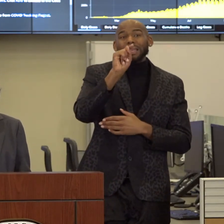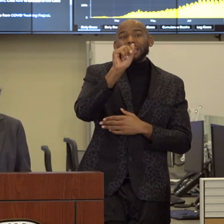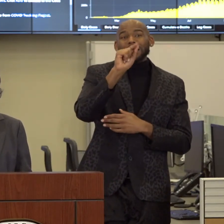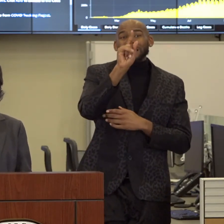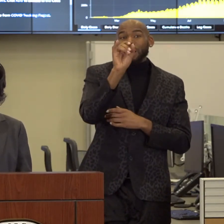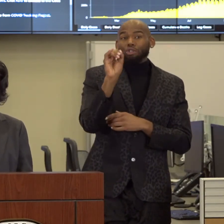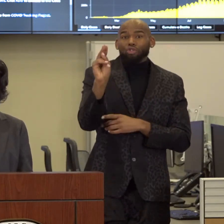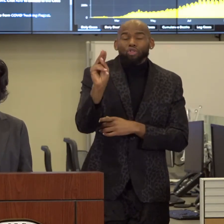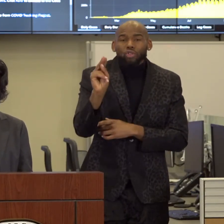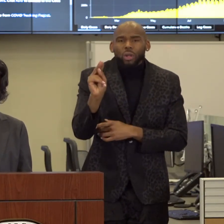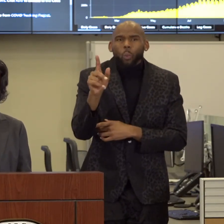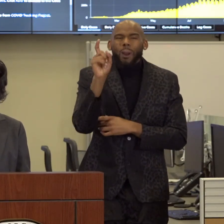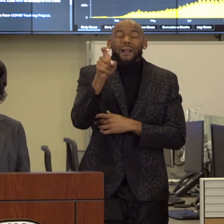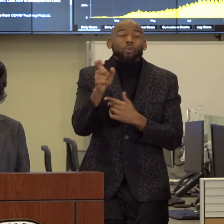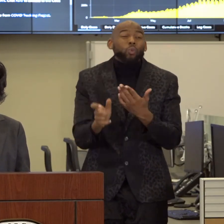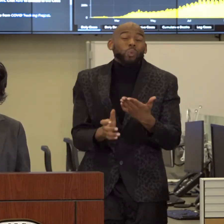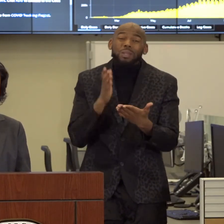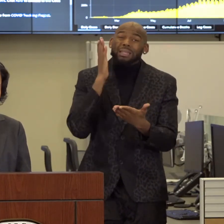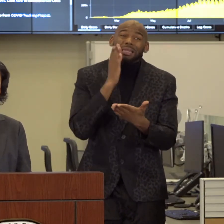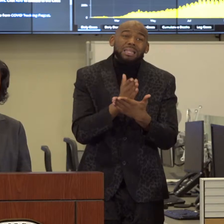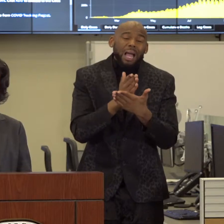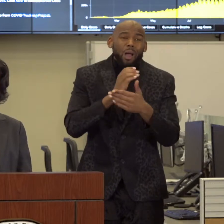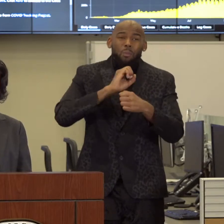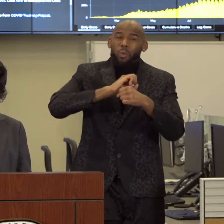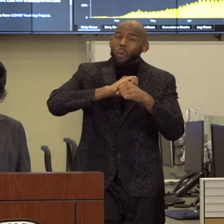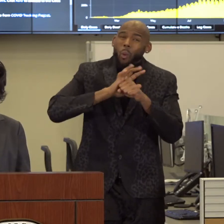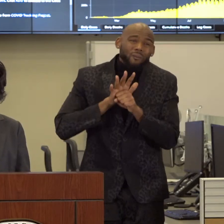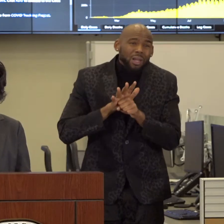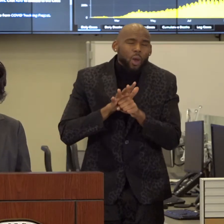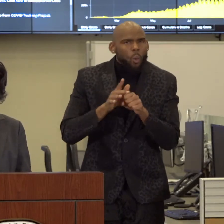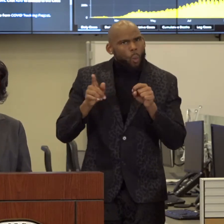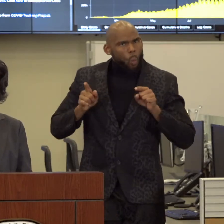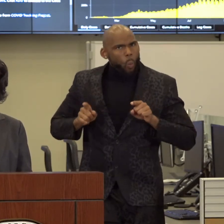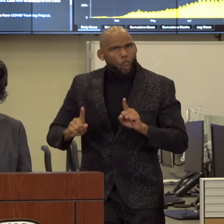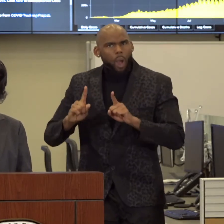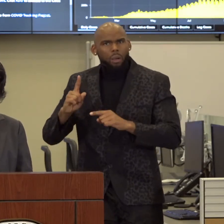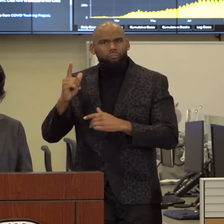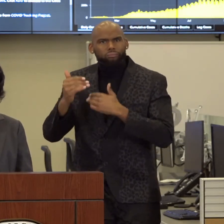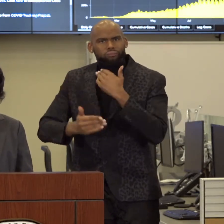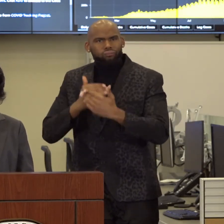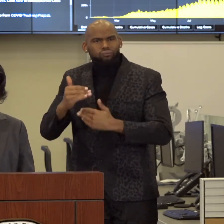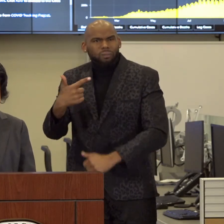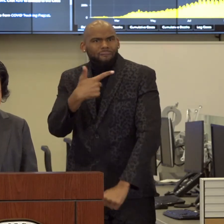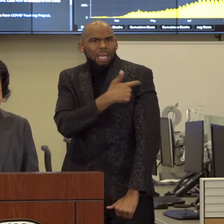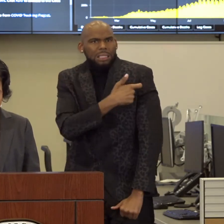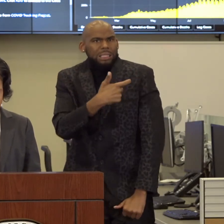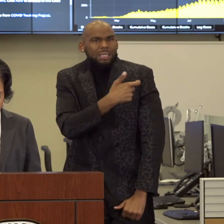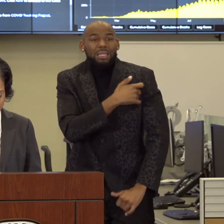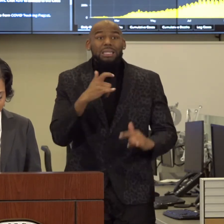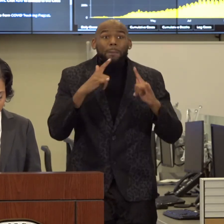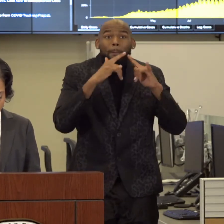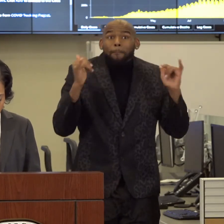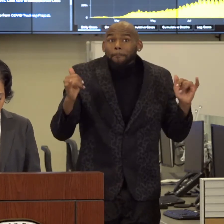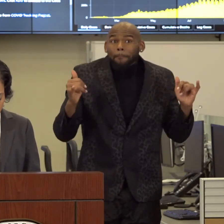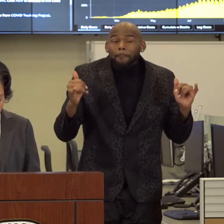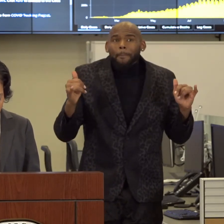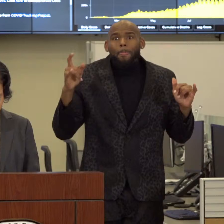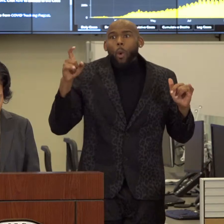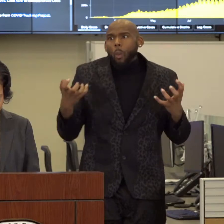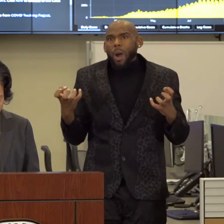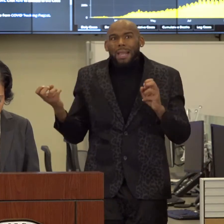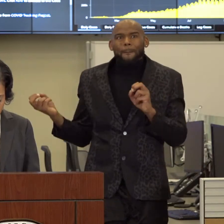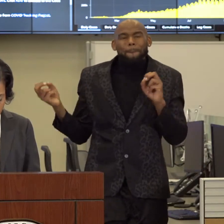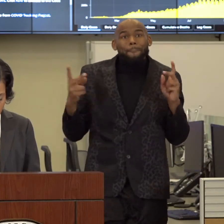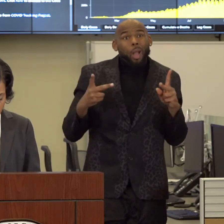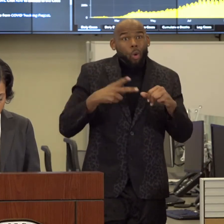just so that we can stop the spread of COVID while we begin this vaccination process at the same time and get back to some normalcy.